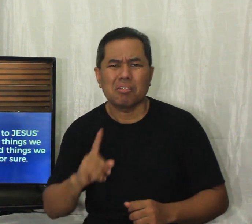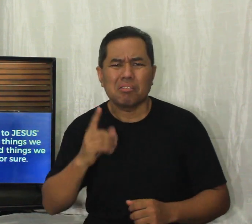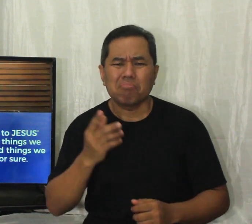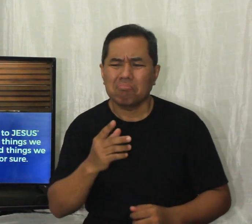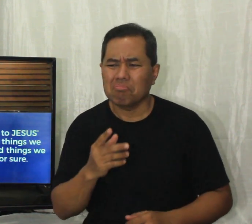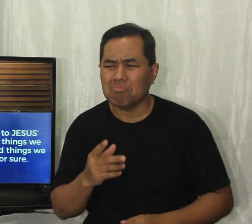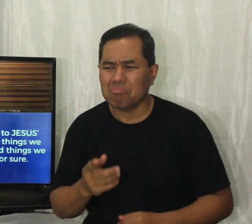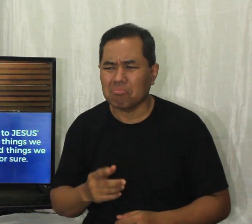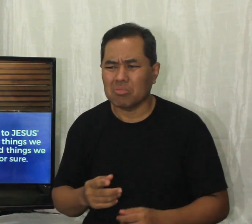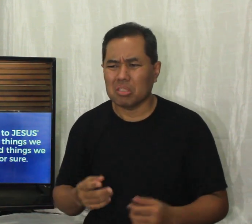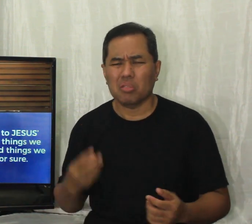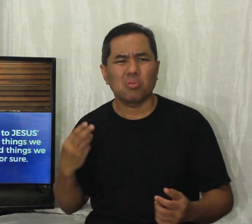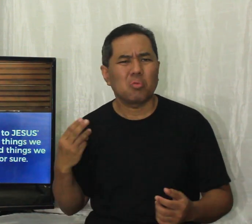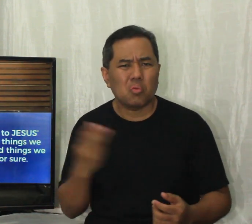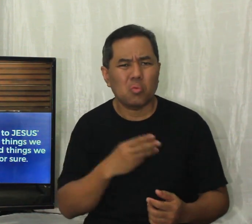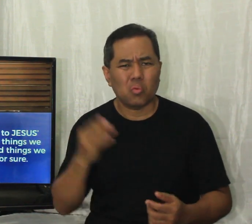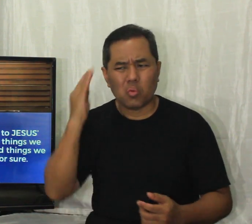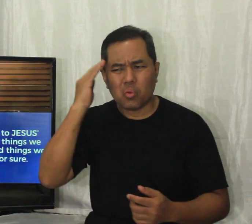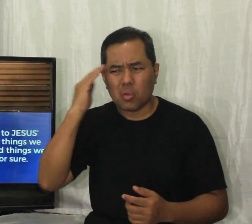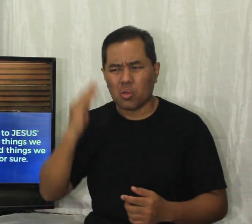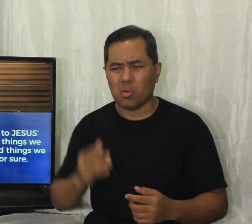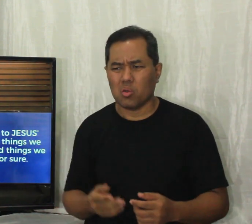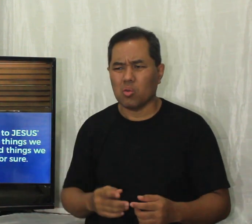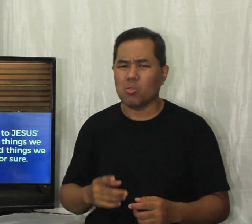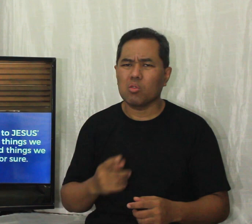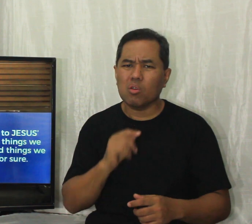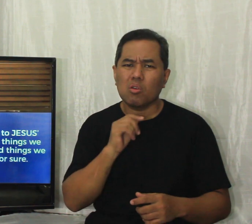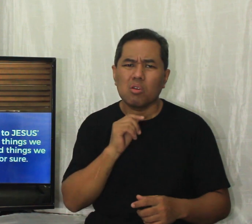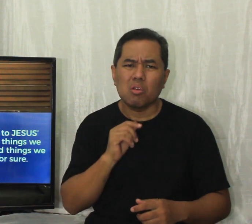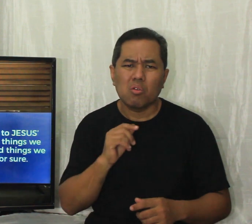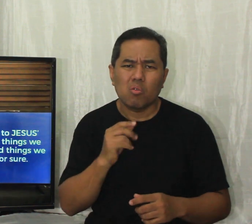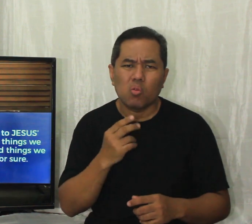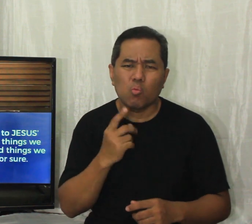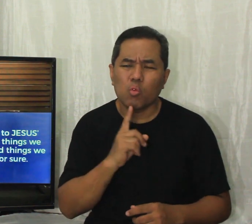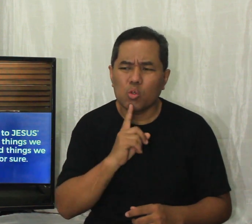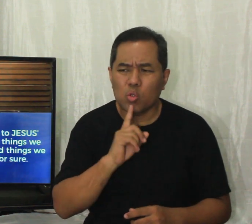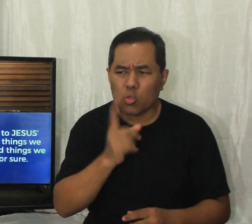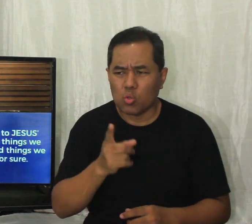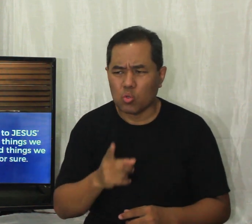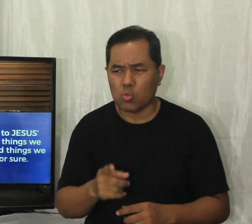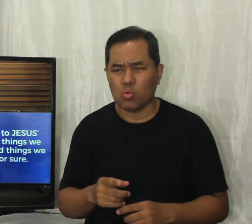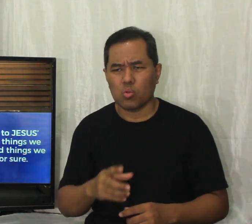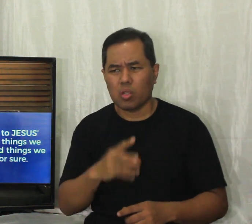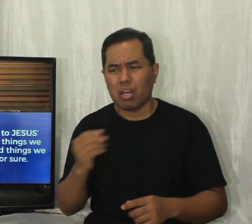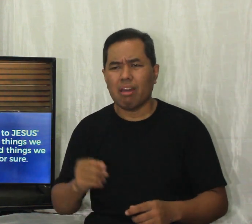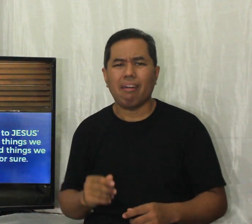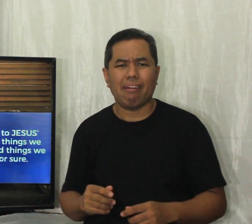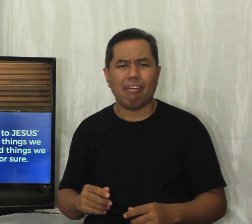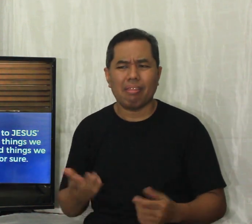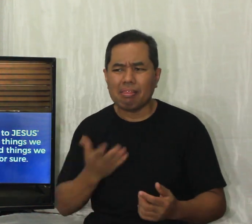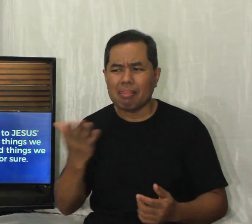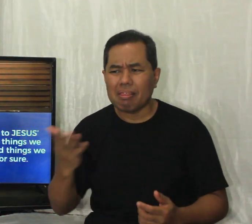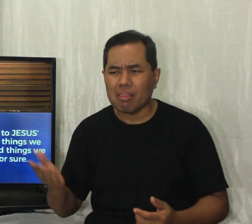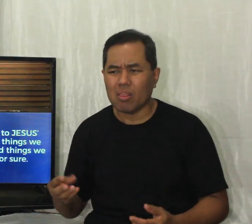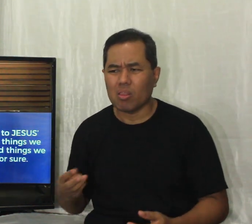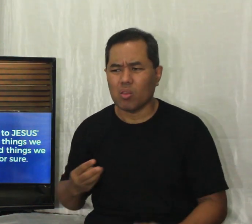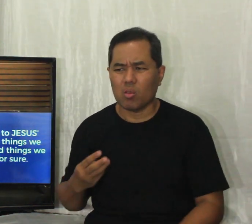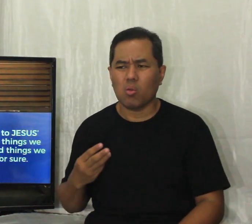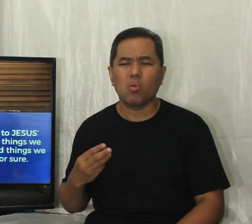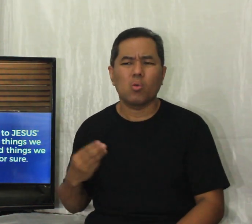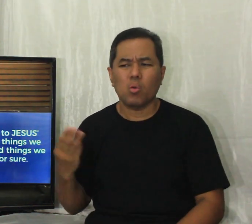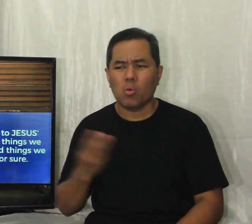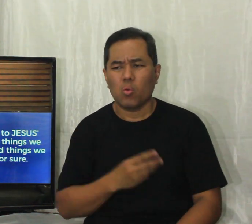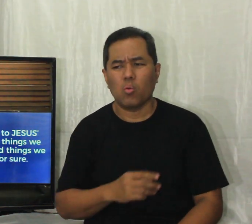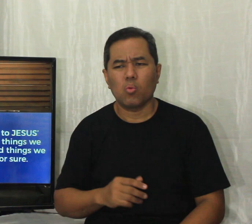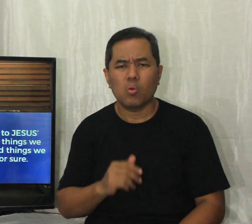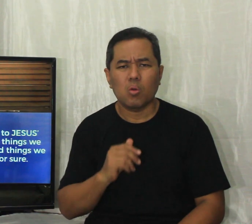Have you thought about, hey, is this an indicator that Jesus is coming soon? Has somebody asked that question to you as a follower of Jesus? Or have you asked that